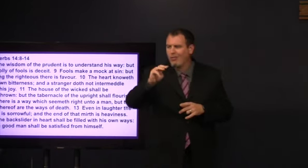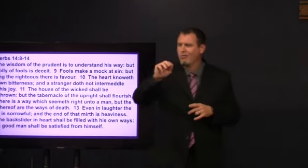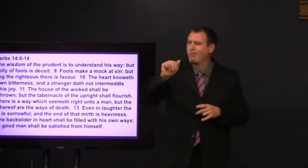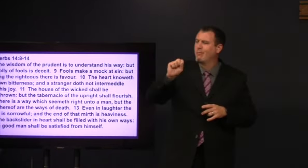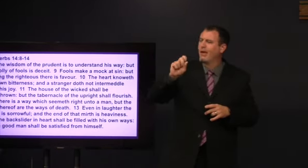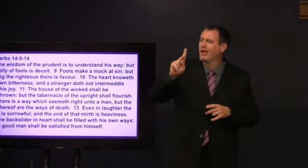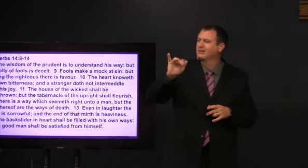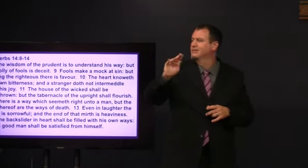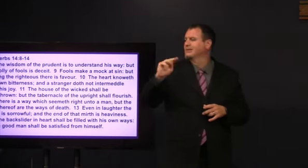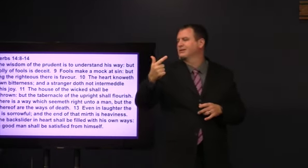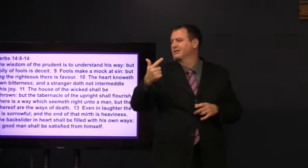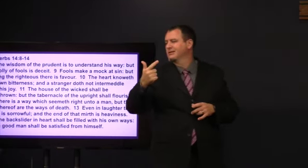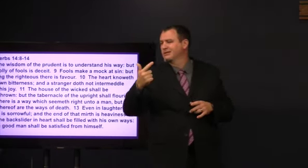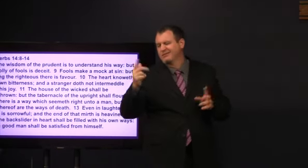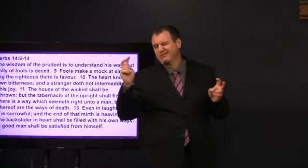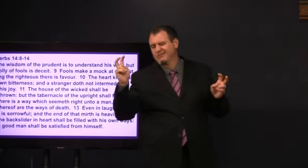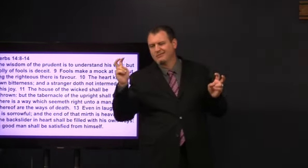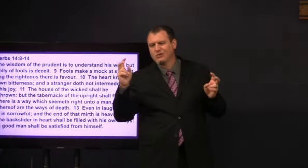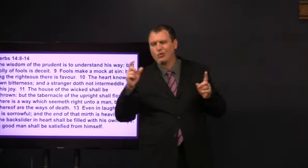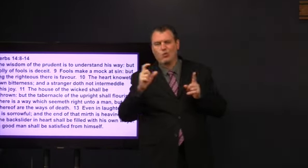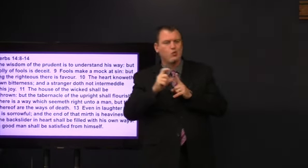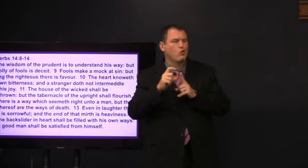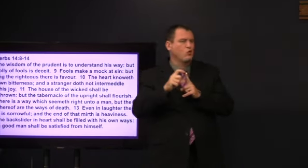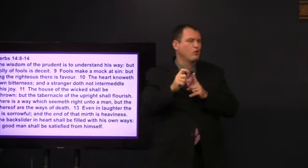Today, we call it masking.